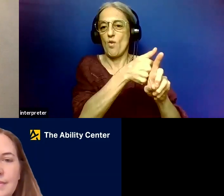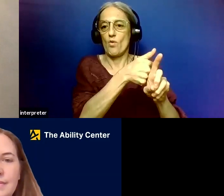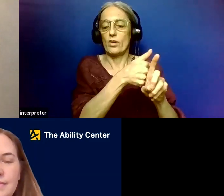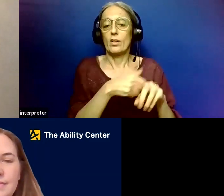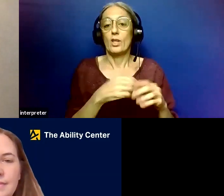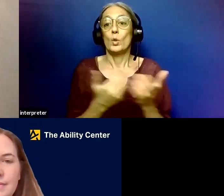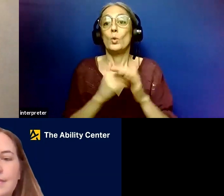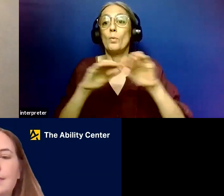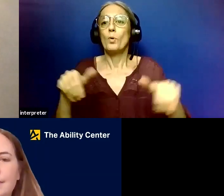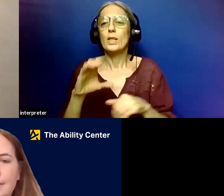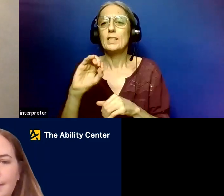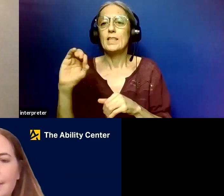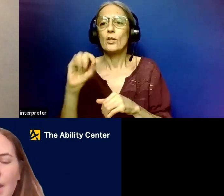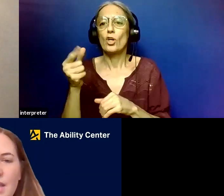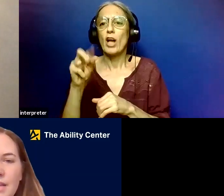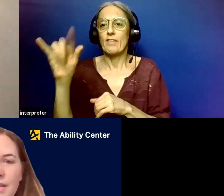from ADA.